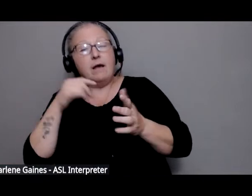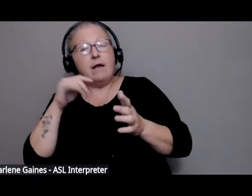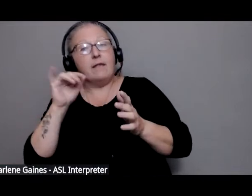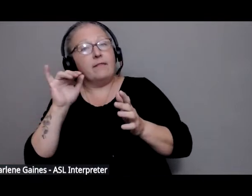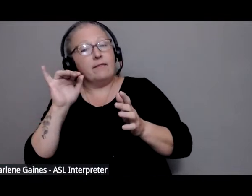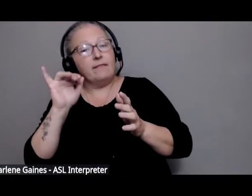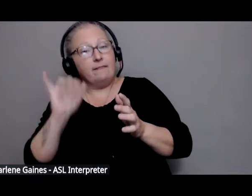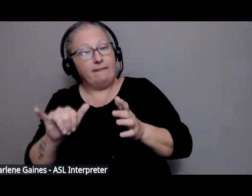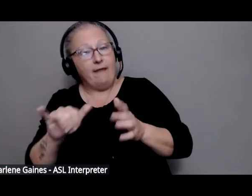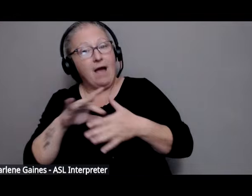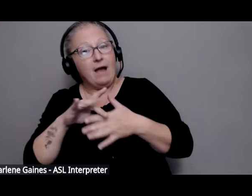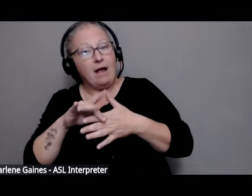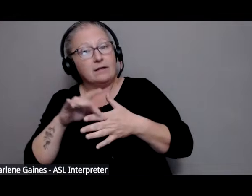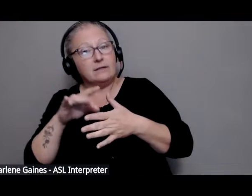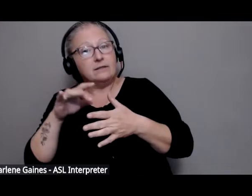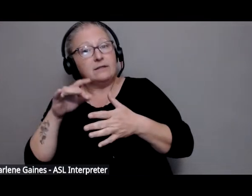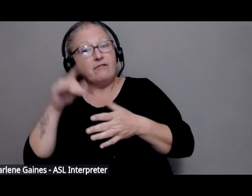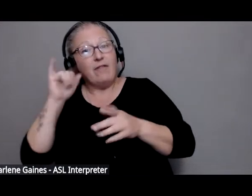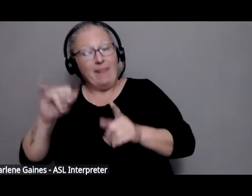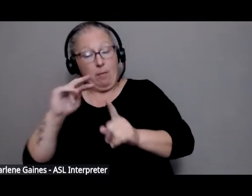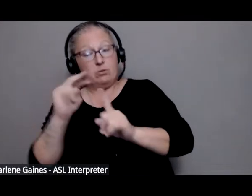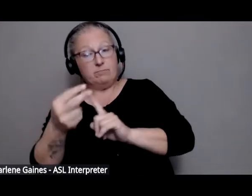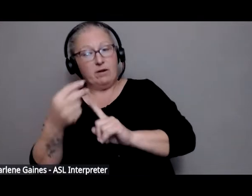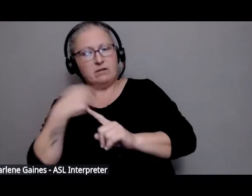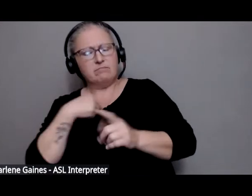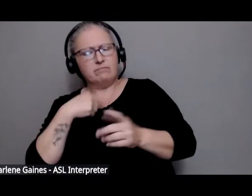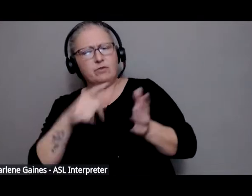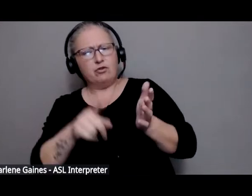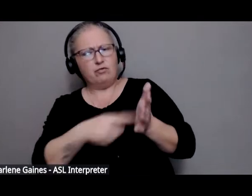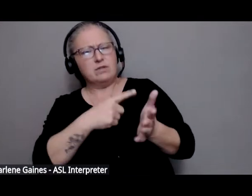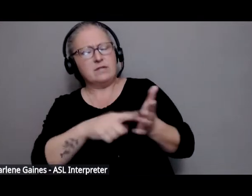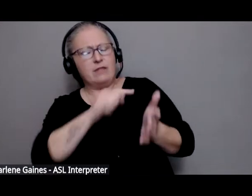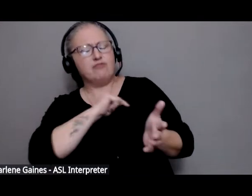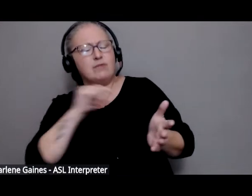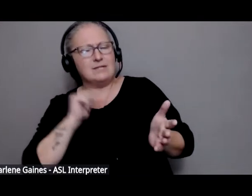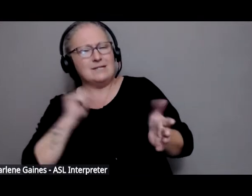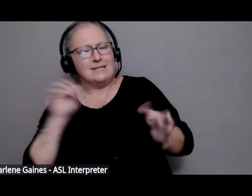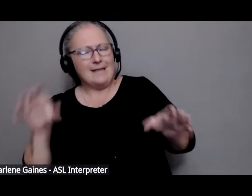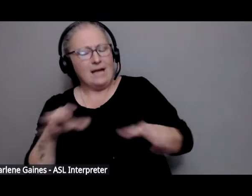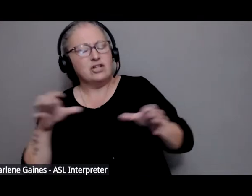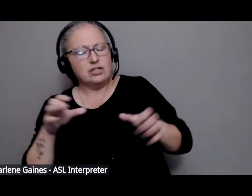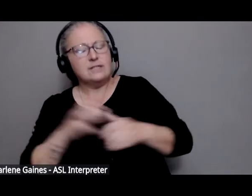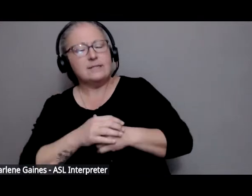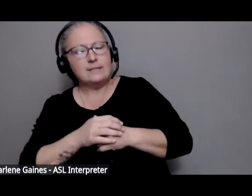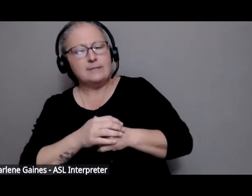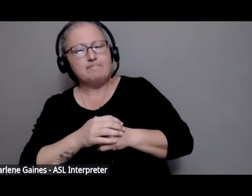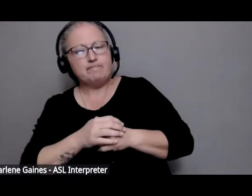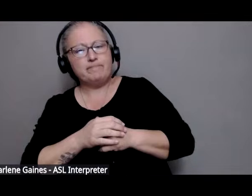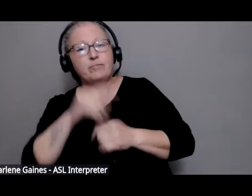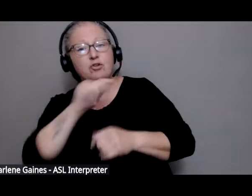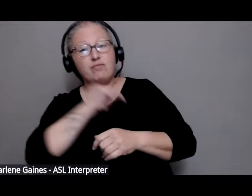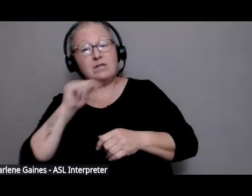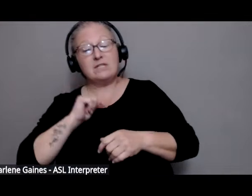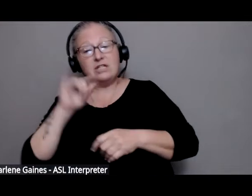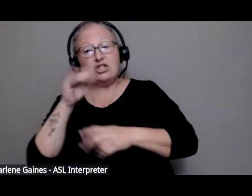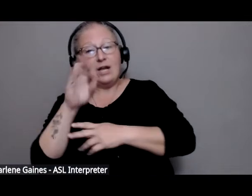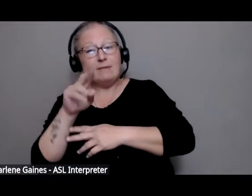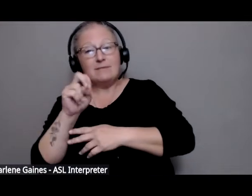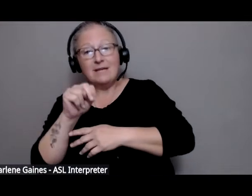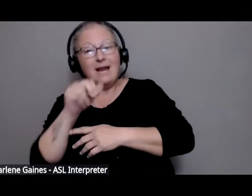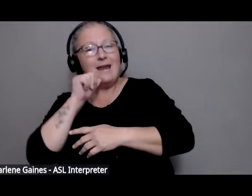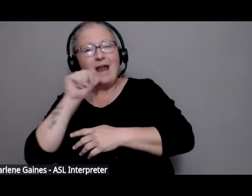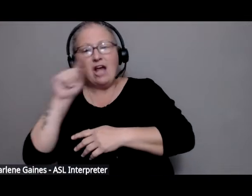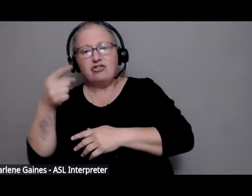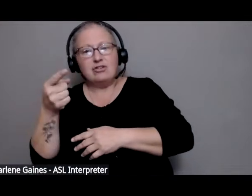this context and with this perspective that I criticized the trustees' actions. Trustee Jacobson did not simply